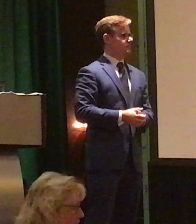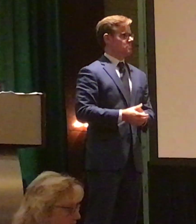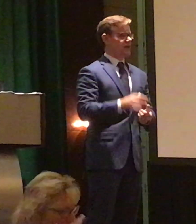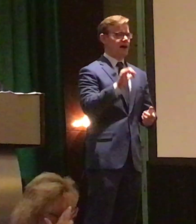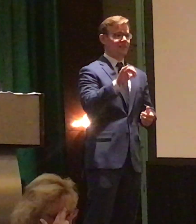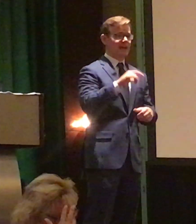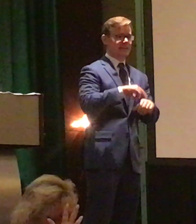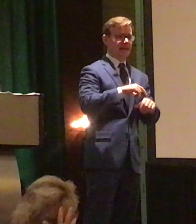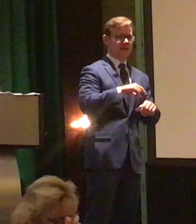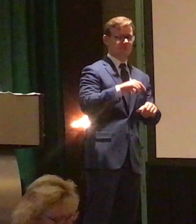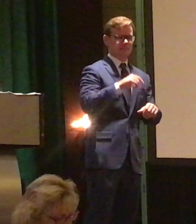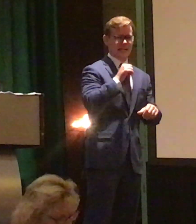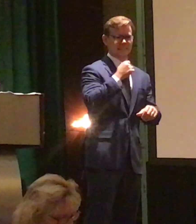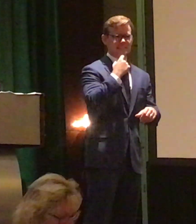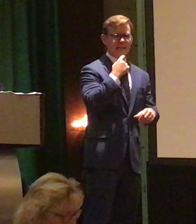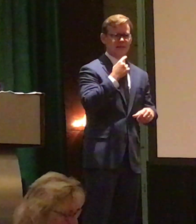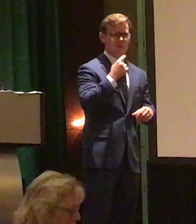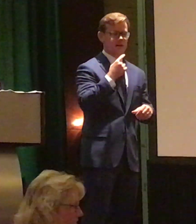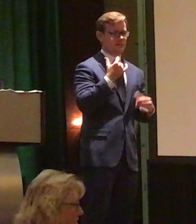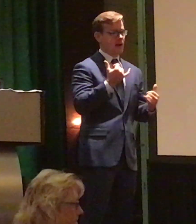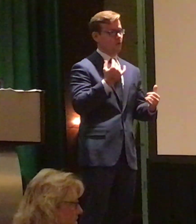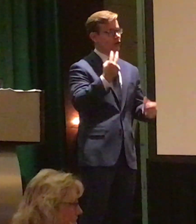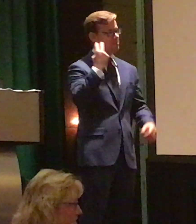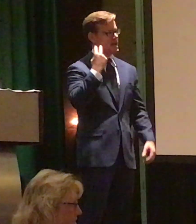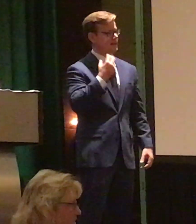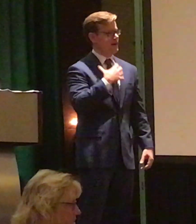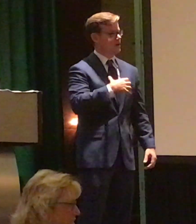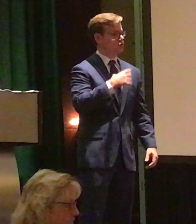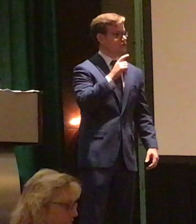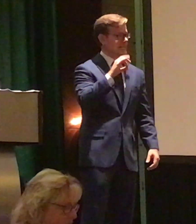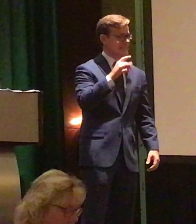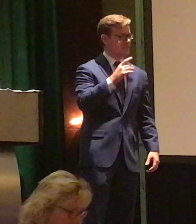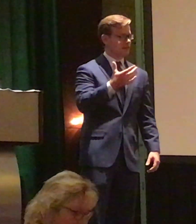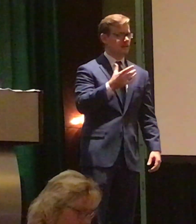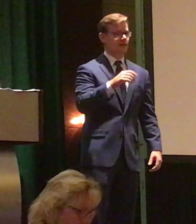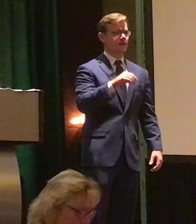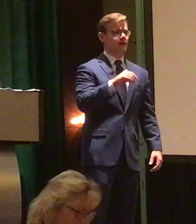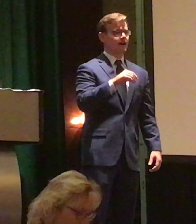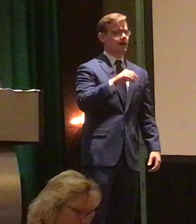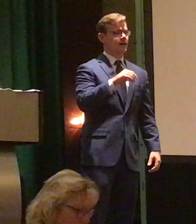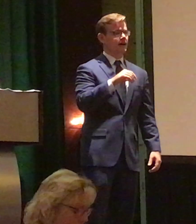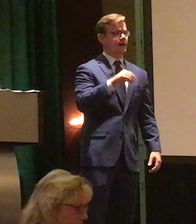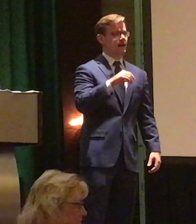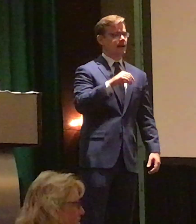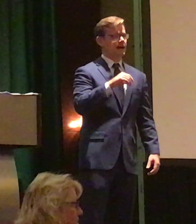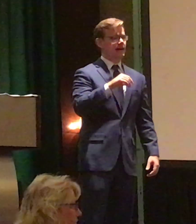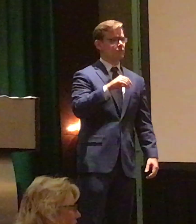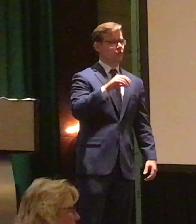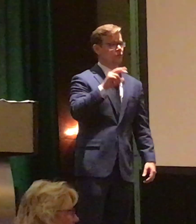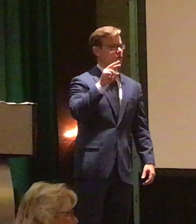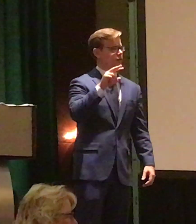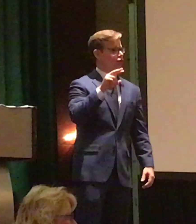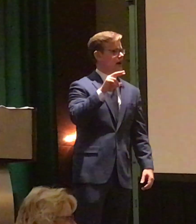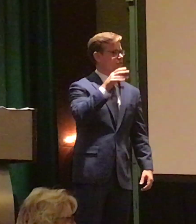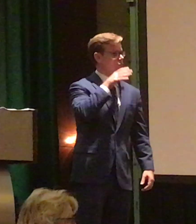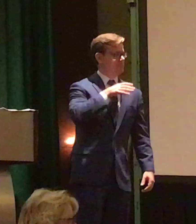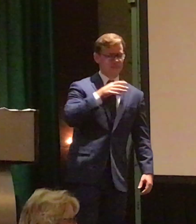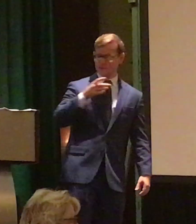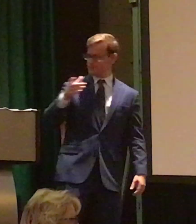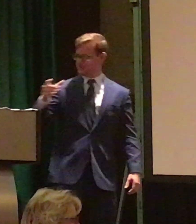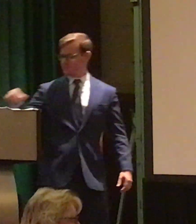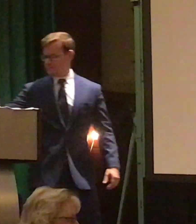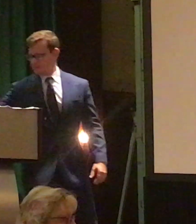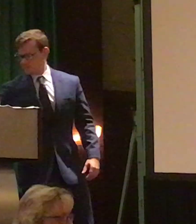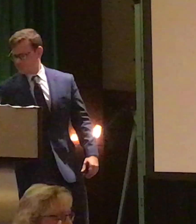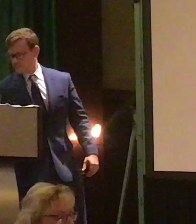demonstration project to check and see if that was a valid one. Reason or not. Now, looking back on it, I wish I